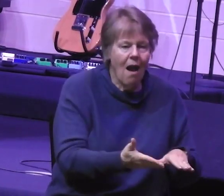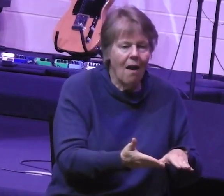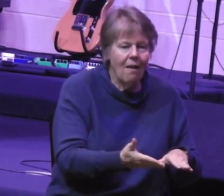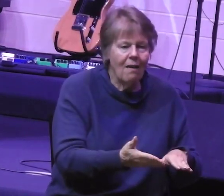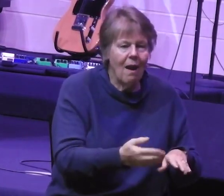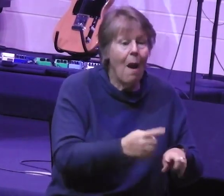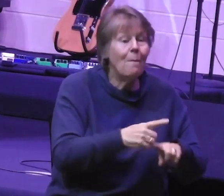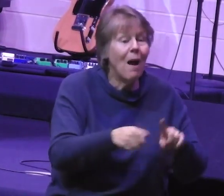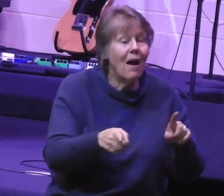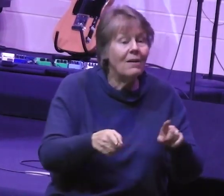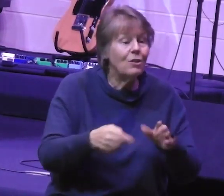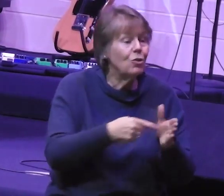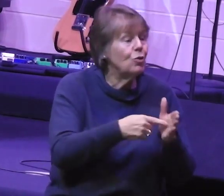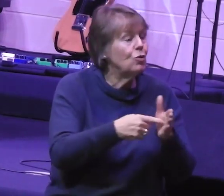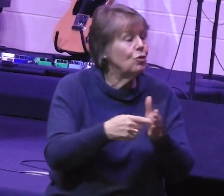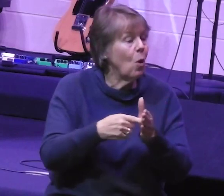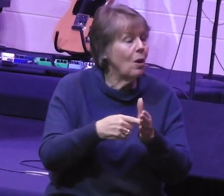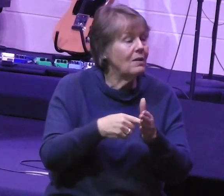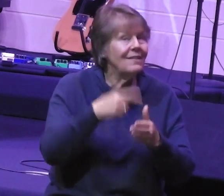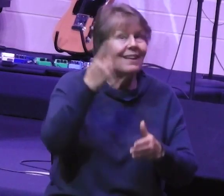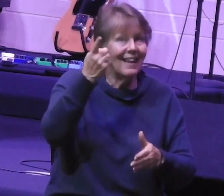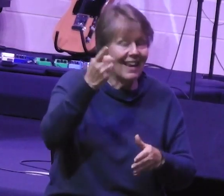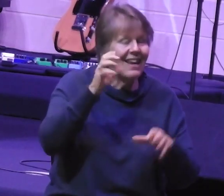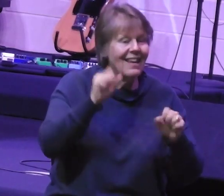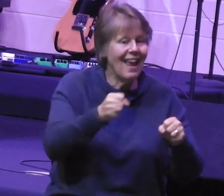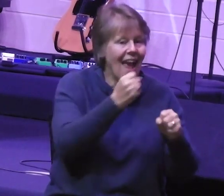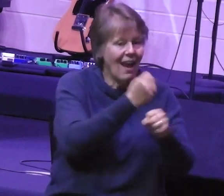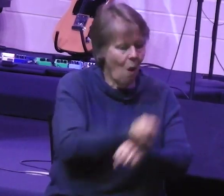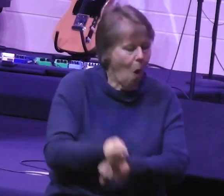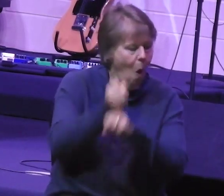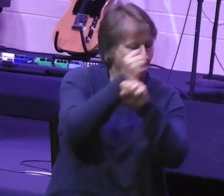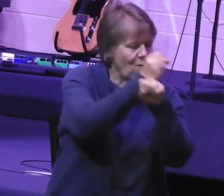could overcome it and say to us all, once and for all,